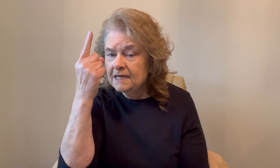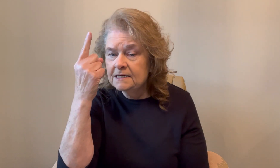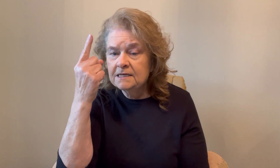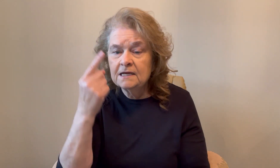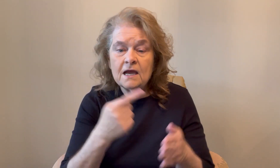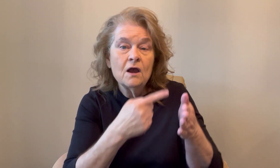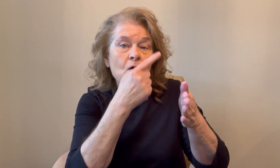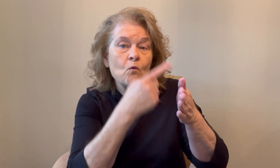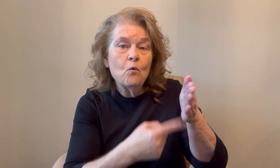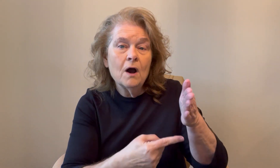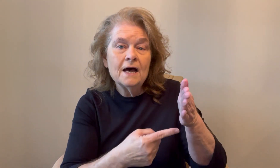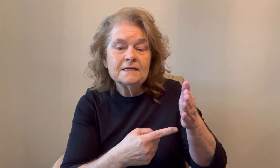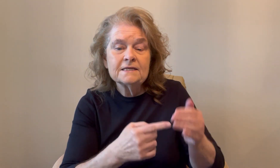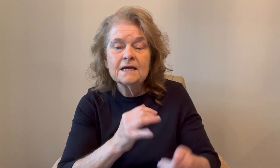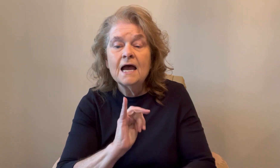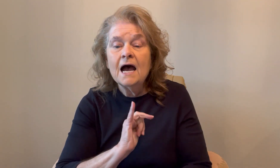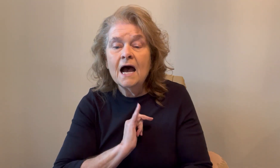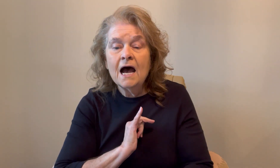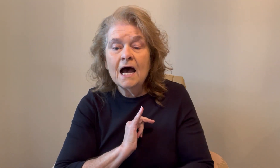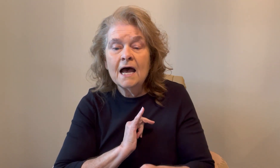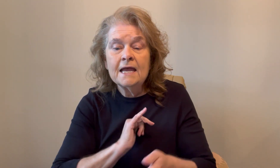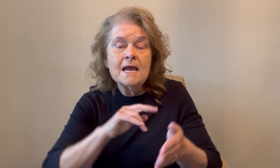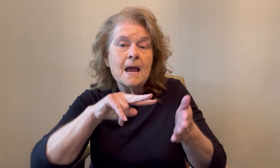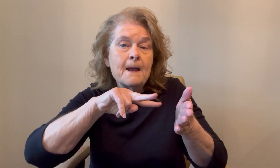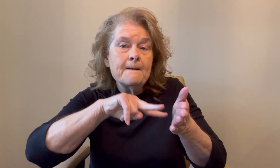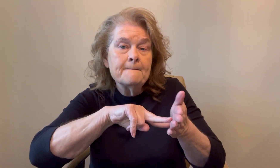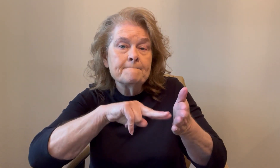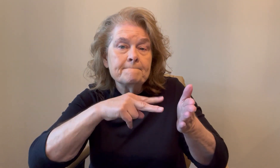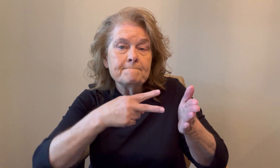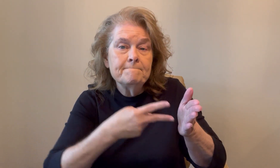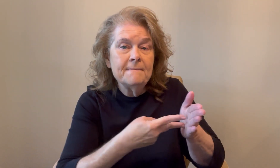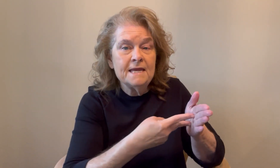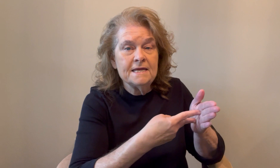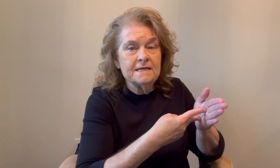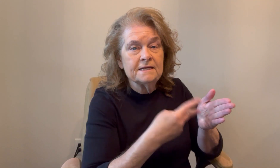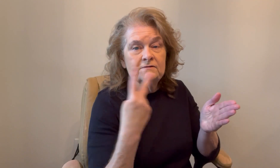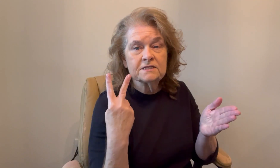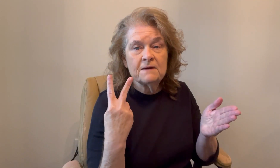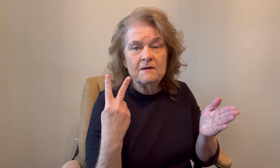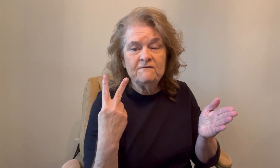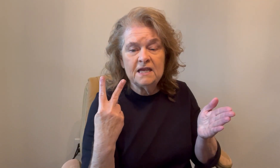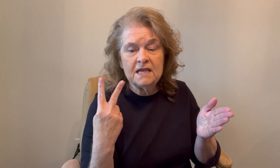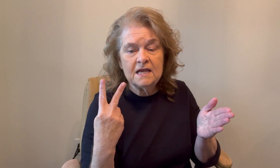understand what I mean? I've just got my V.